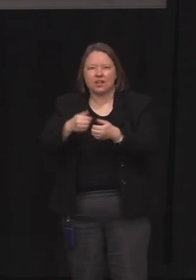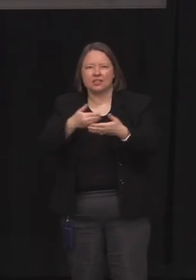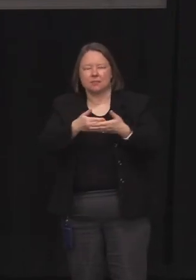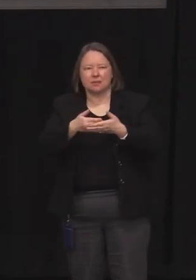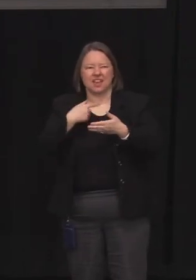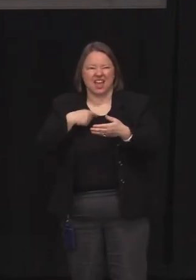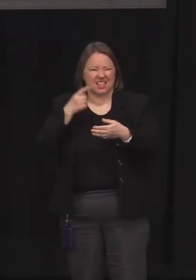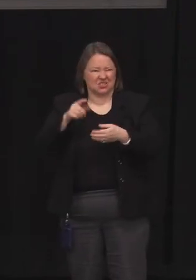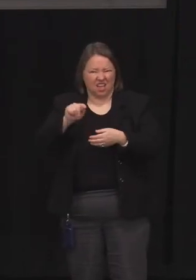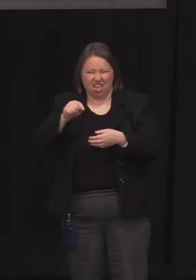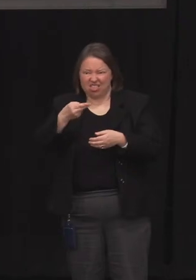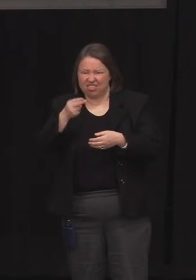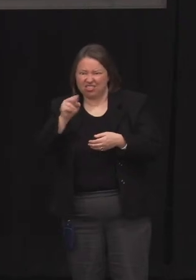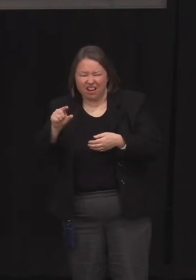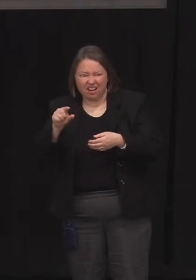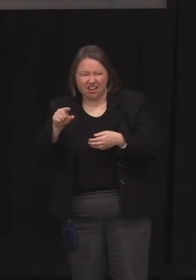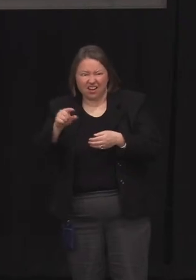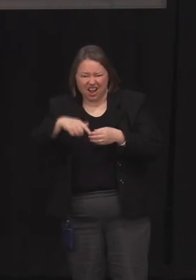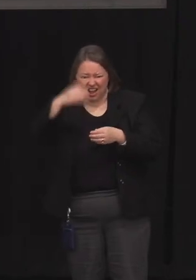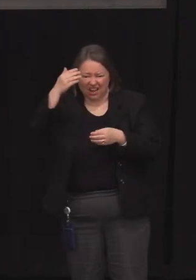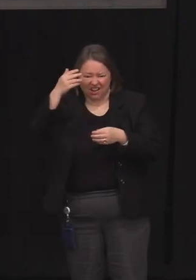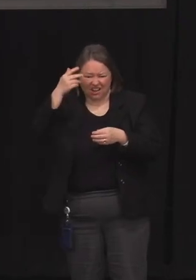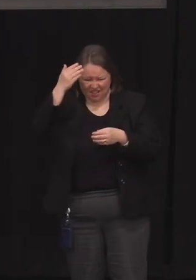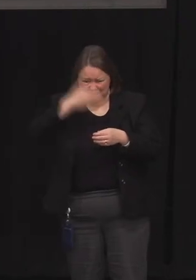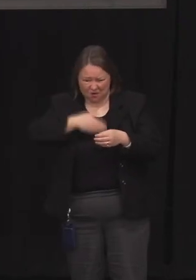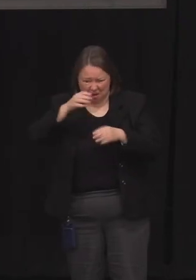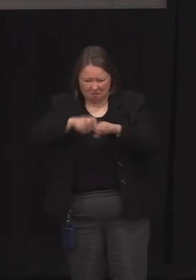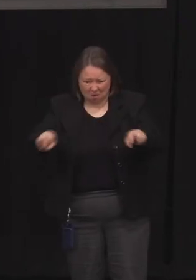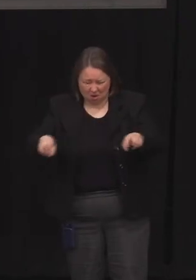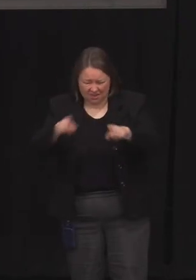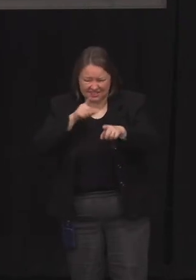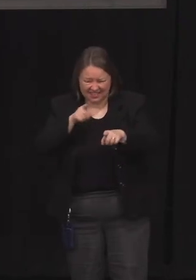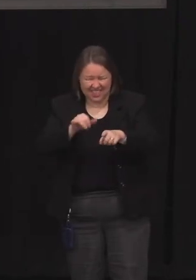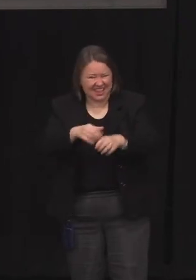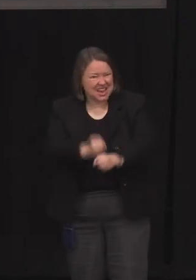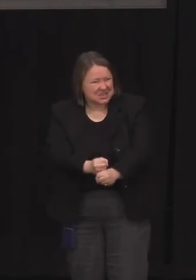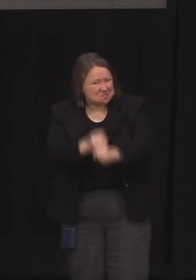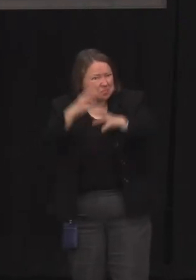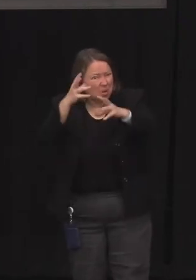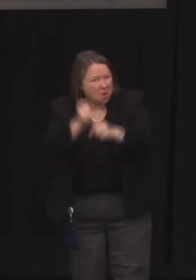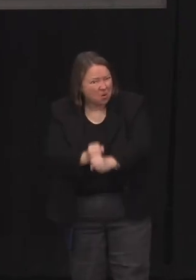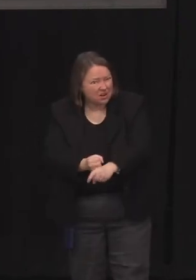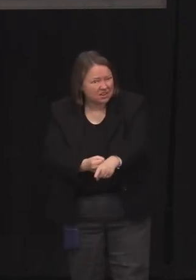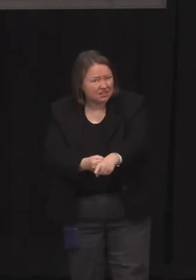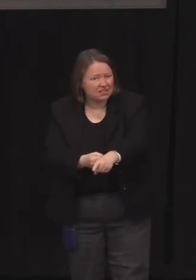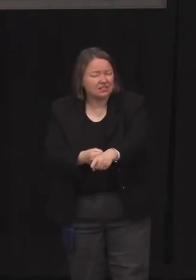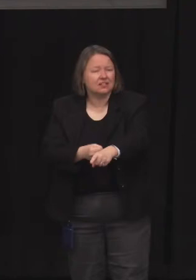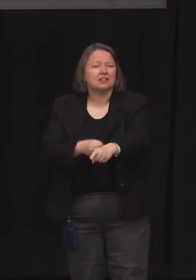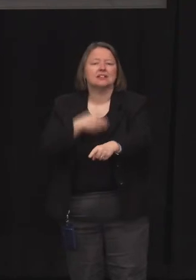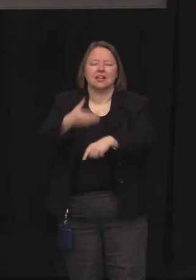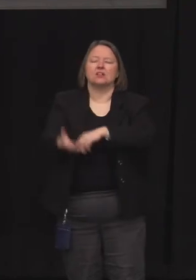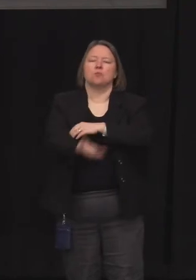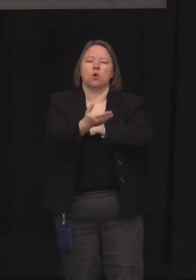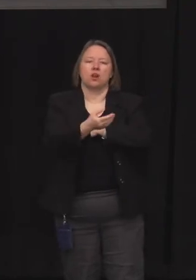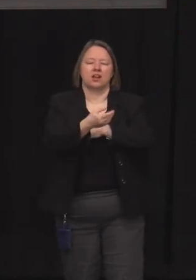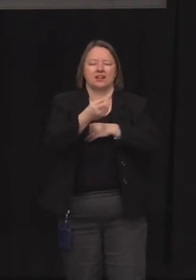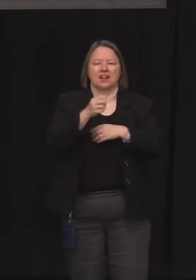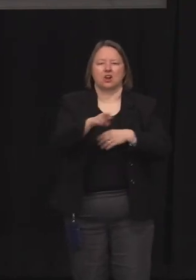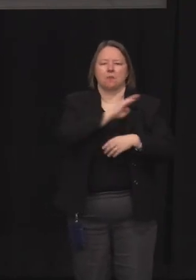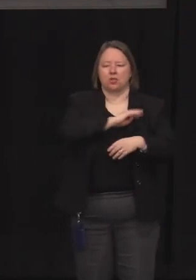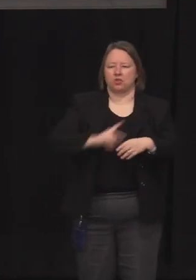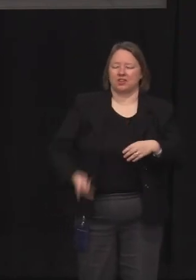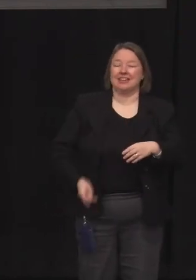thud, and the front porch exploded. The next morning, Dr. Martin Luther King Sr.